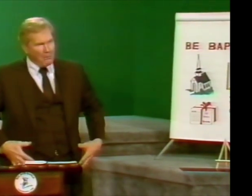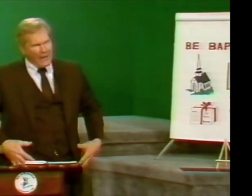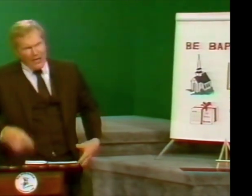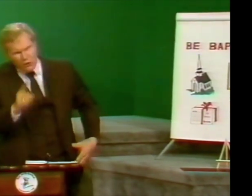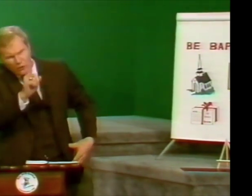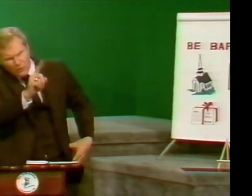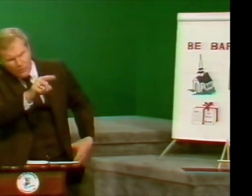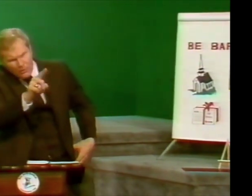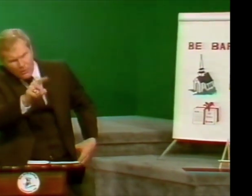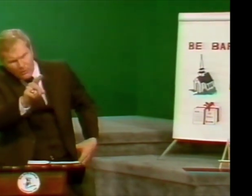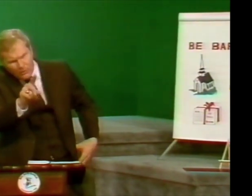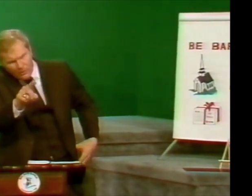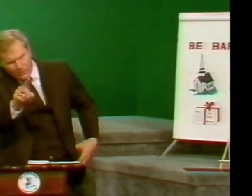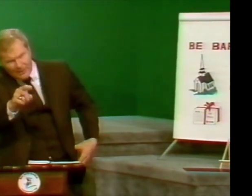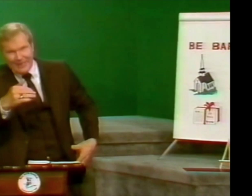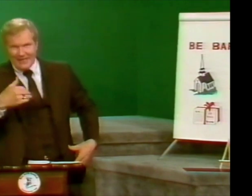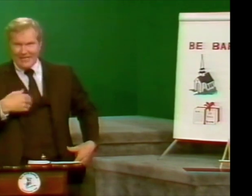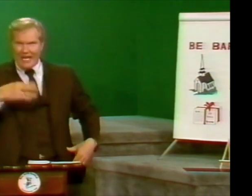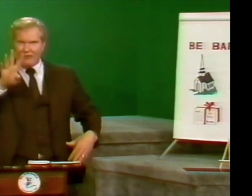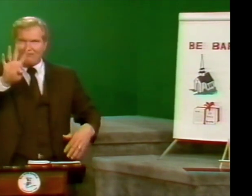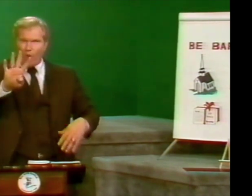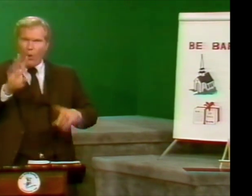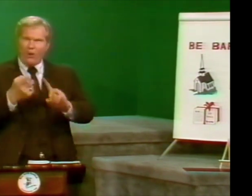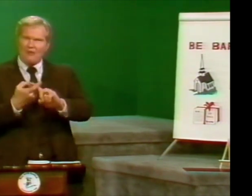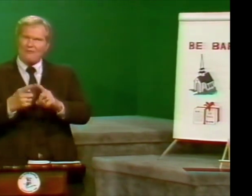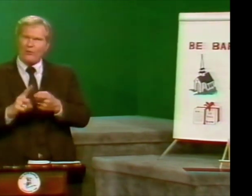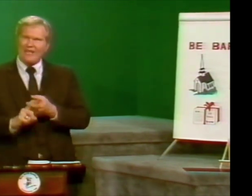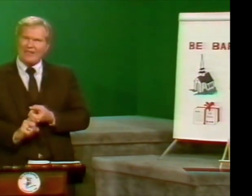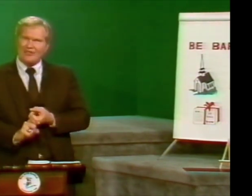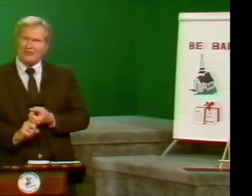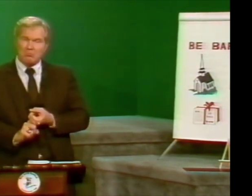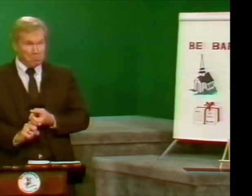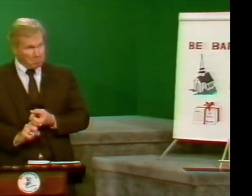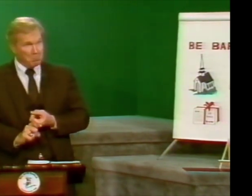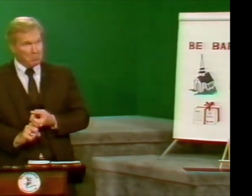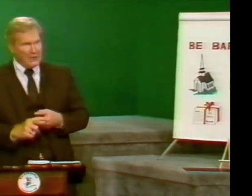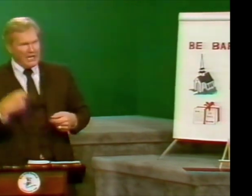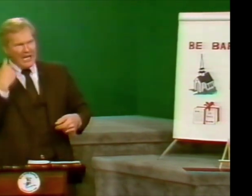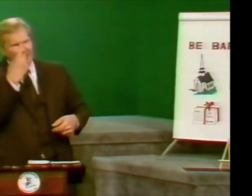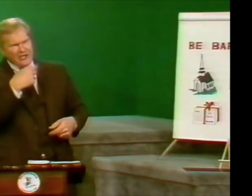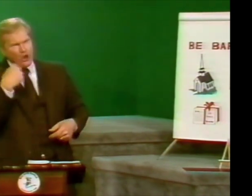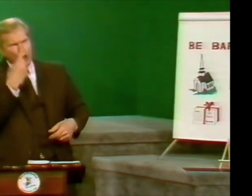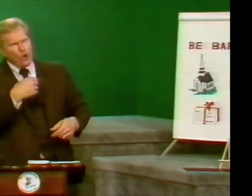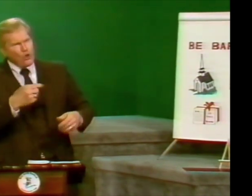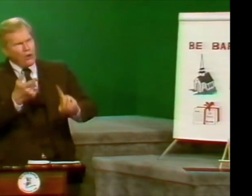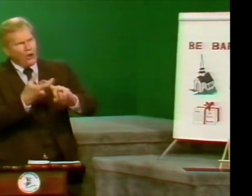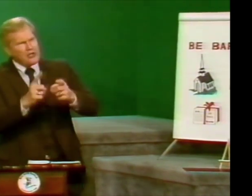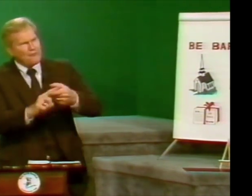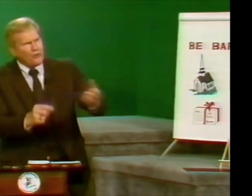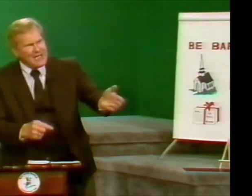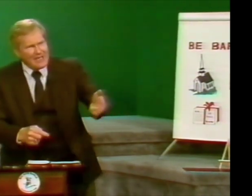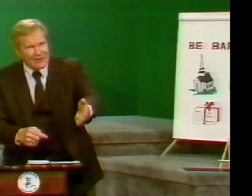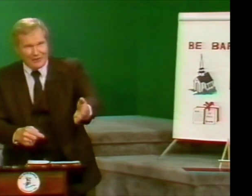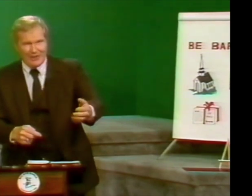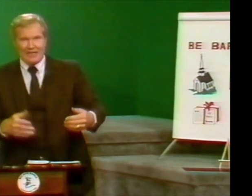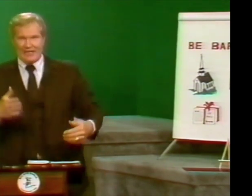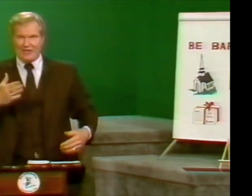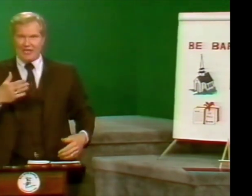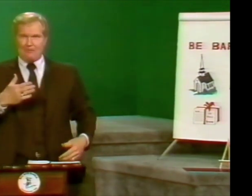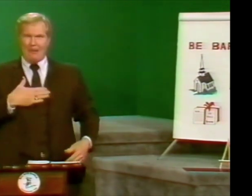I looked. He had 4 friends. I said, who are your friends? He said,